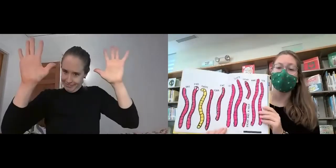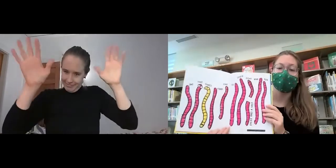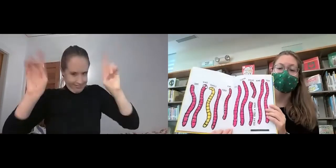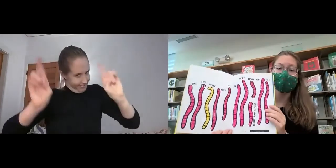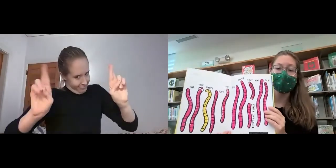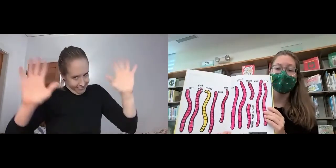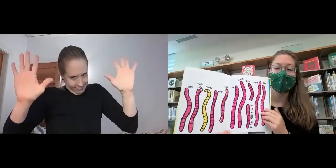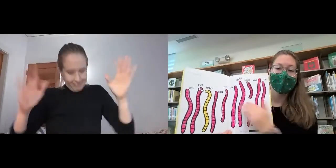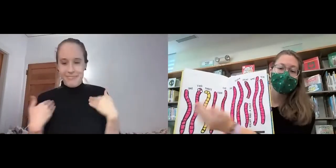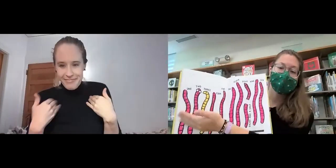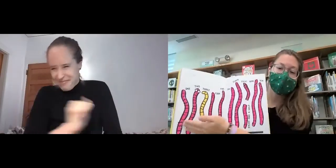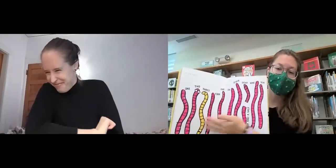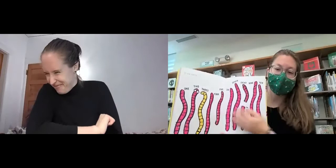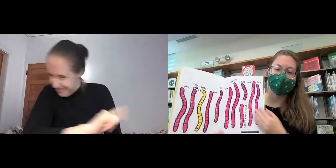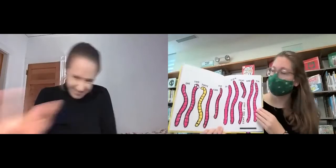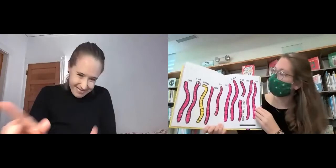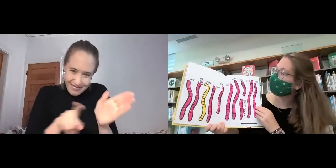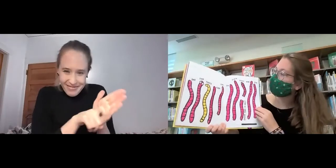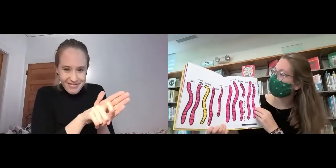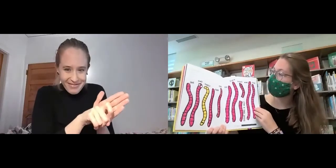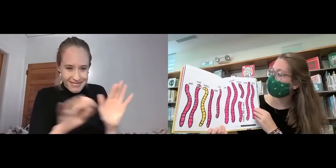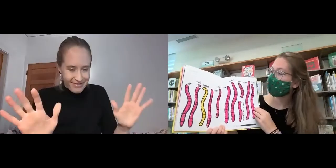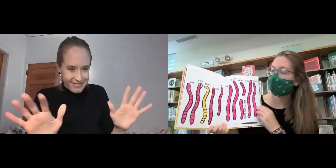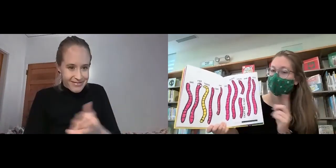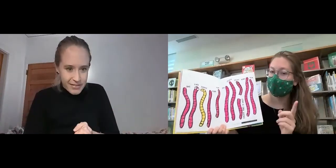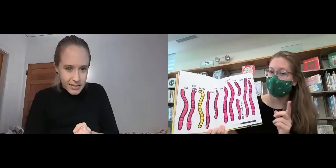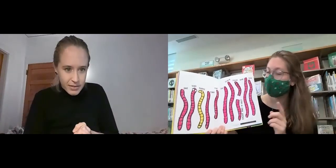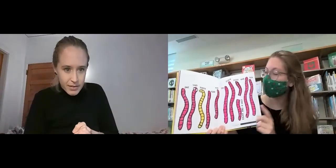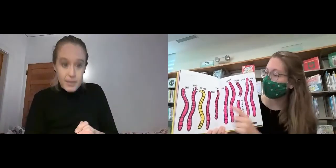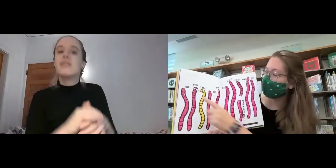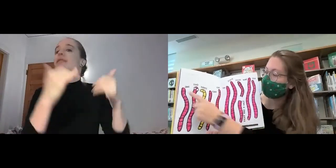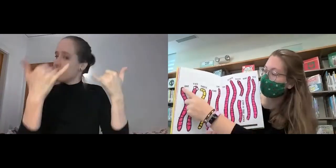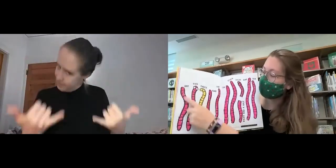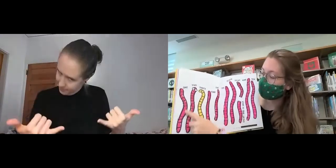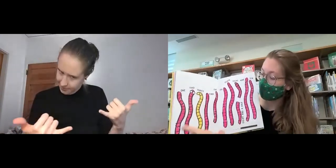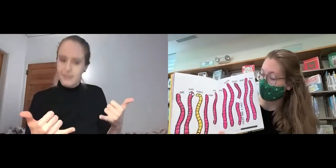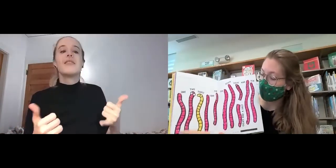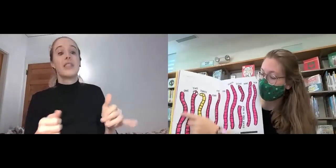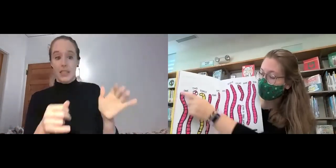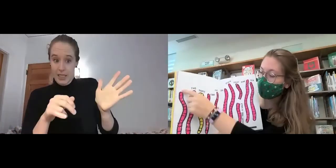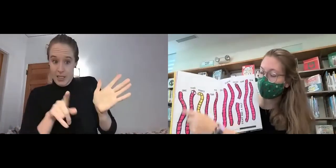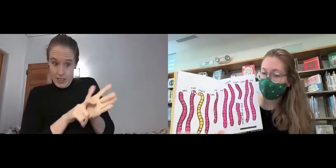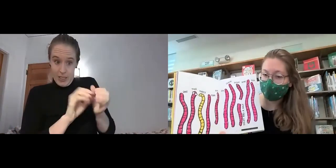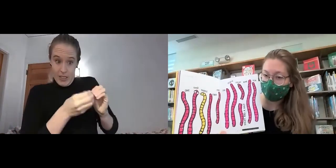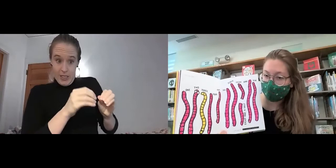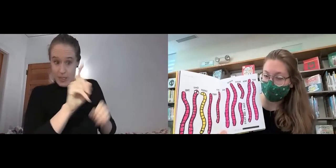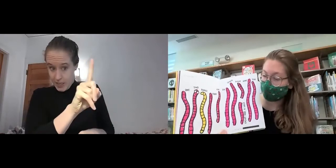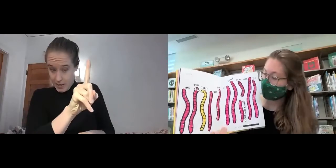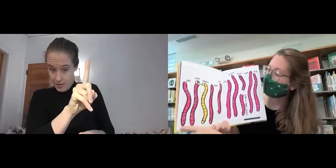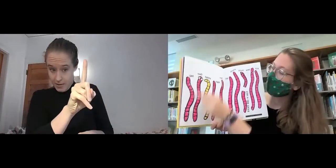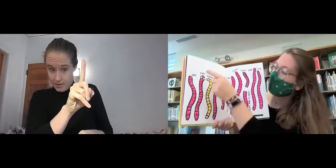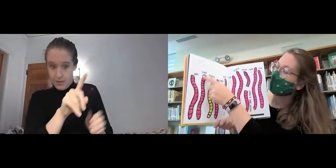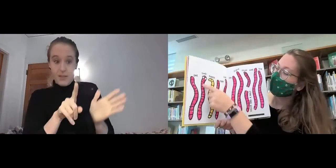Okay, we've got all our worms. So now that means this is worm number 1,